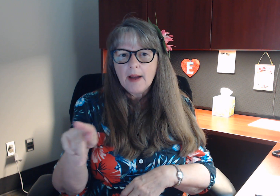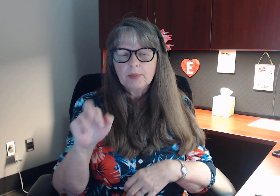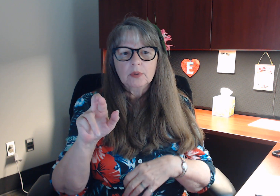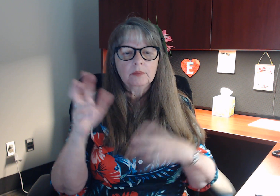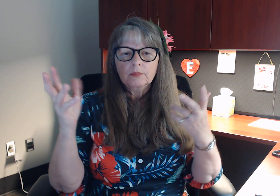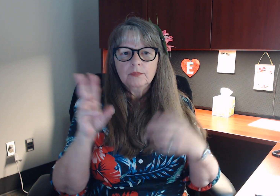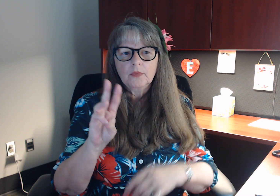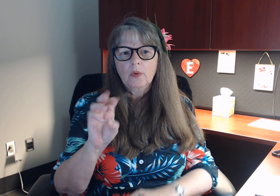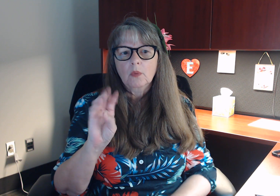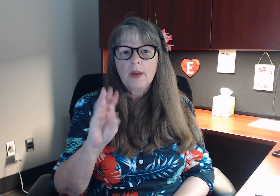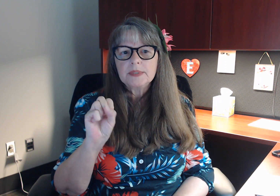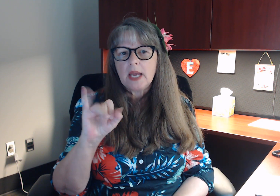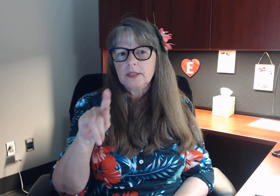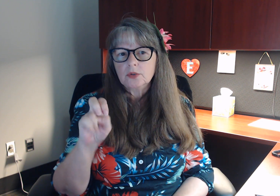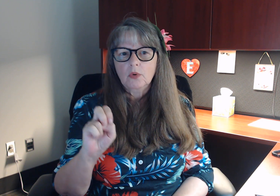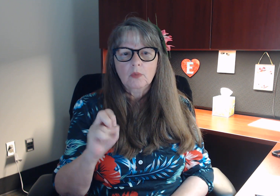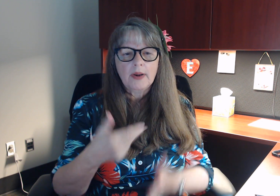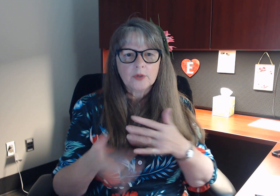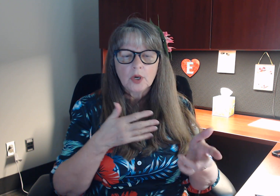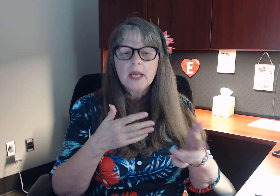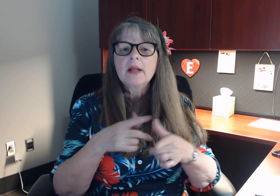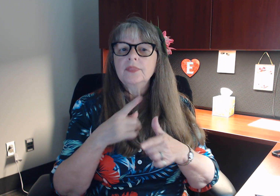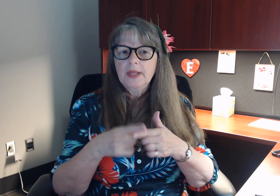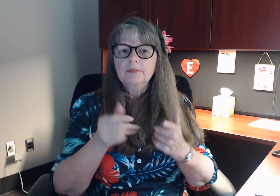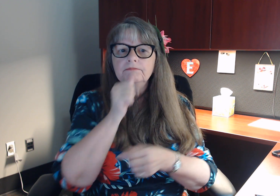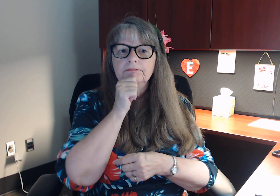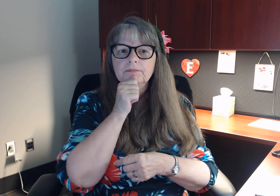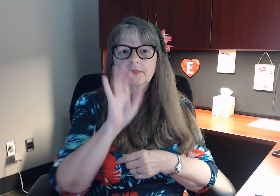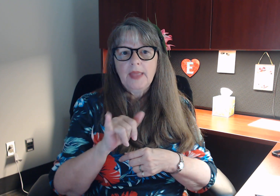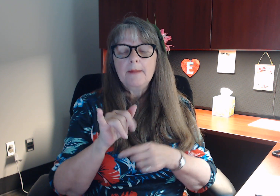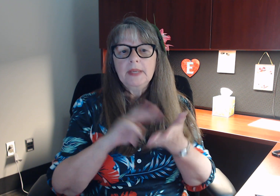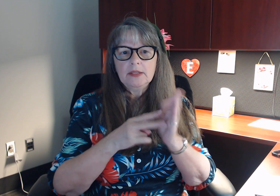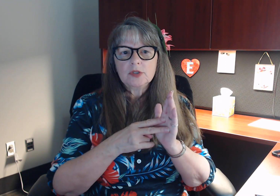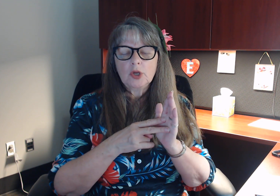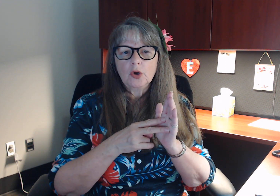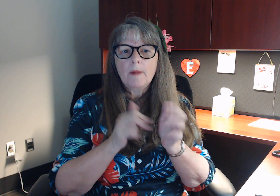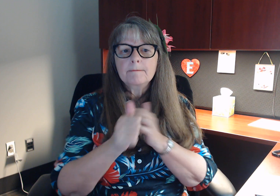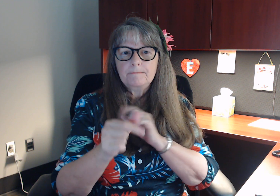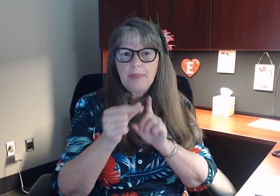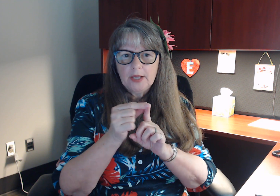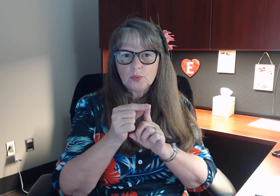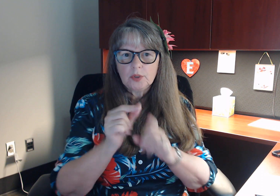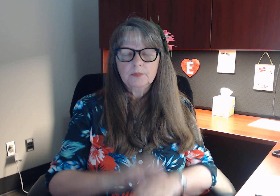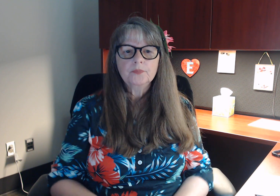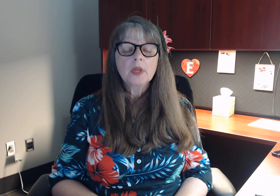or website or whatever, then that means their password.